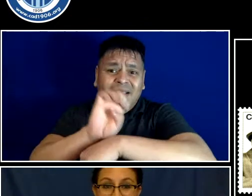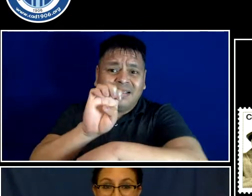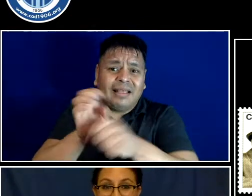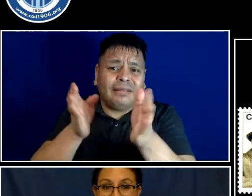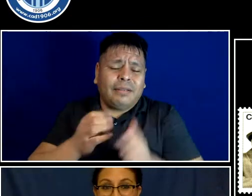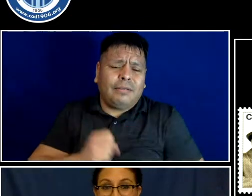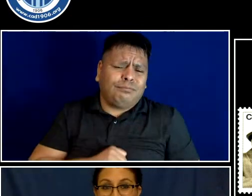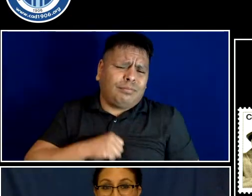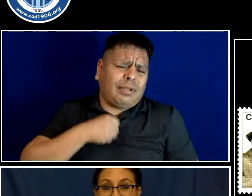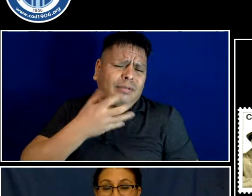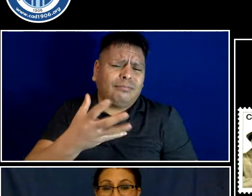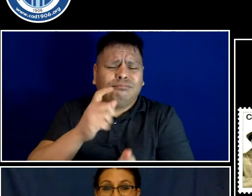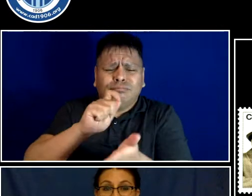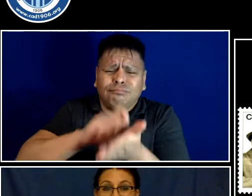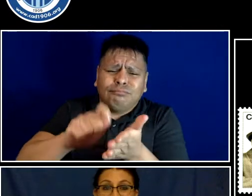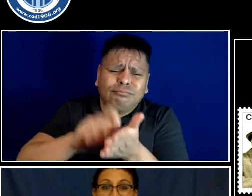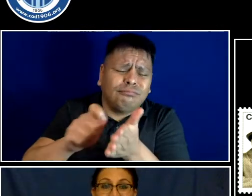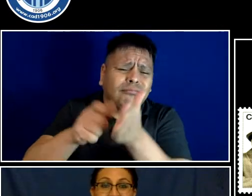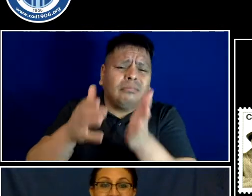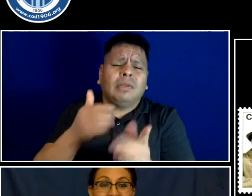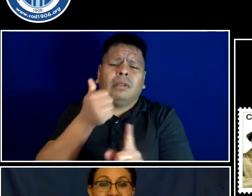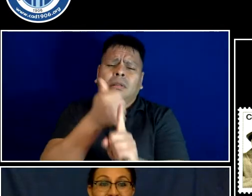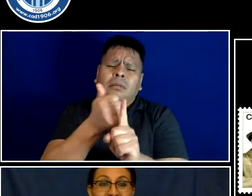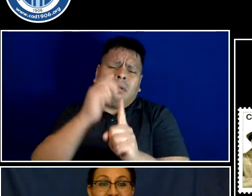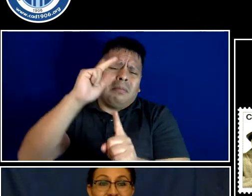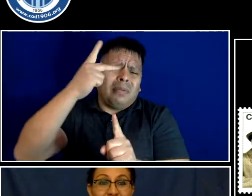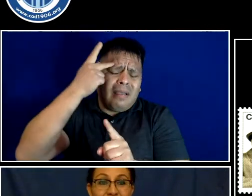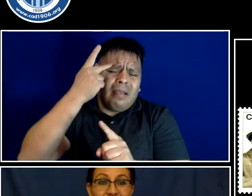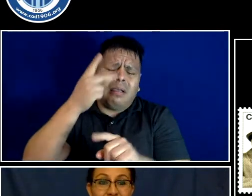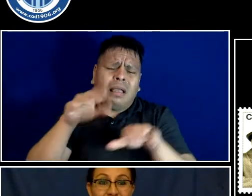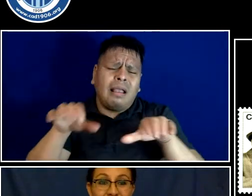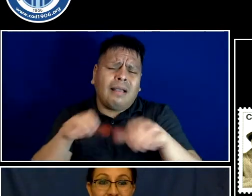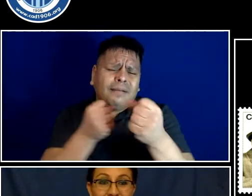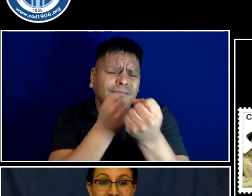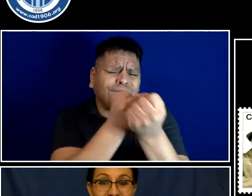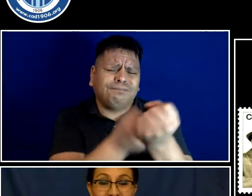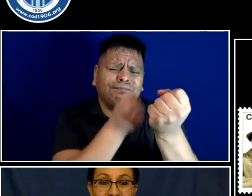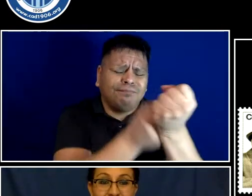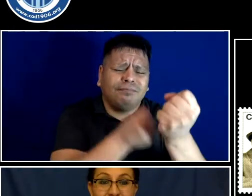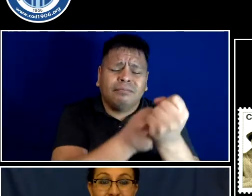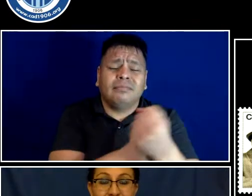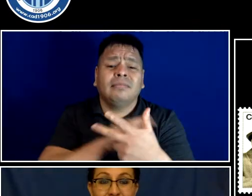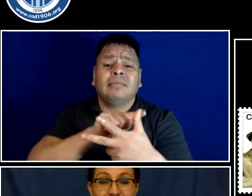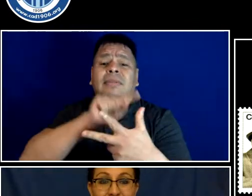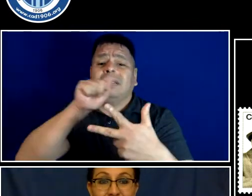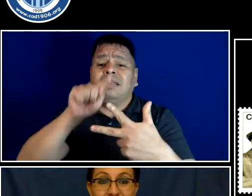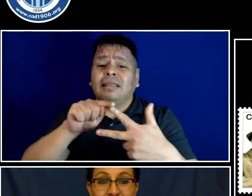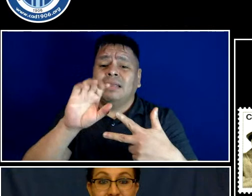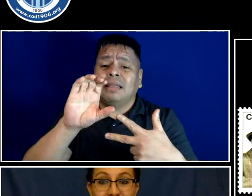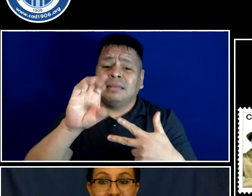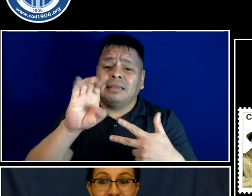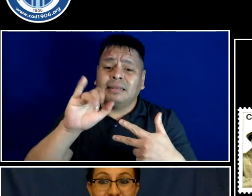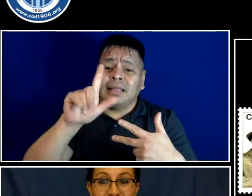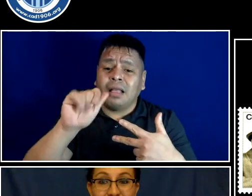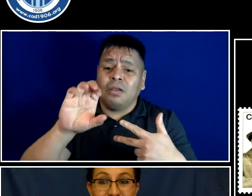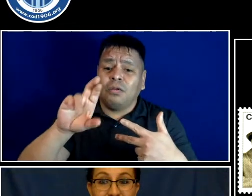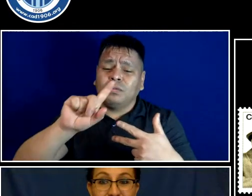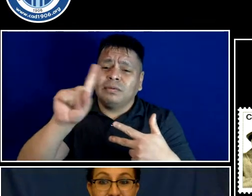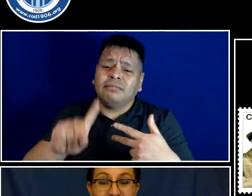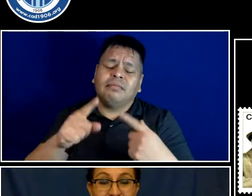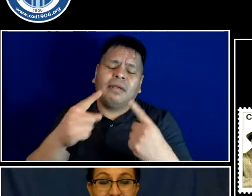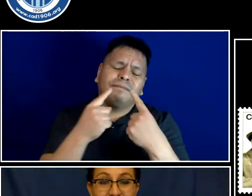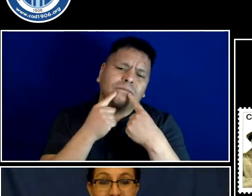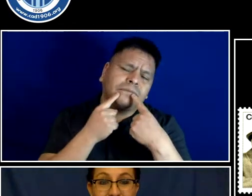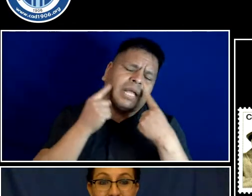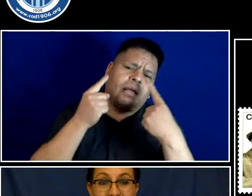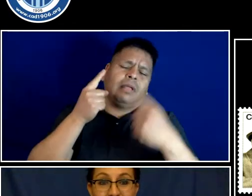here, Nelson Estupiñán Vaz, again, a very proud Afro-Ecuadorian poet who